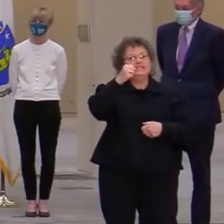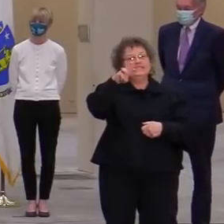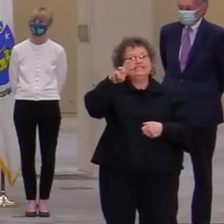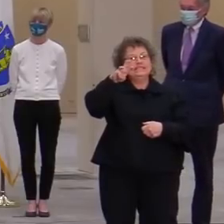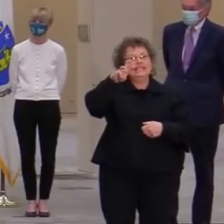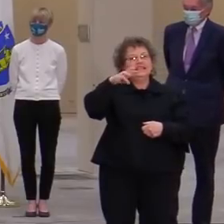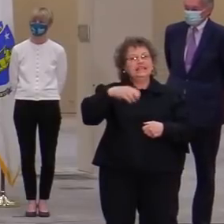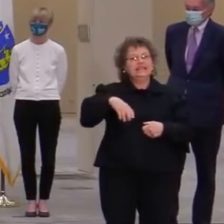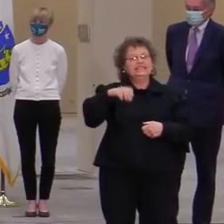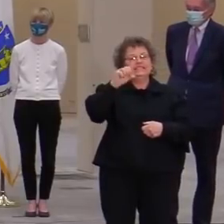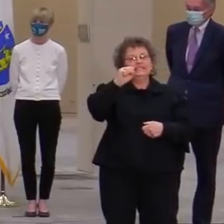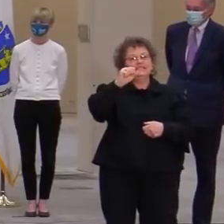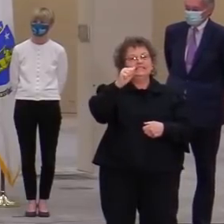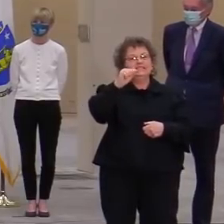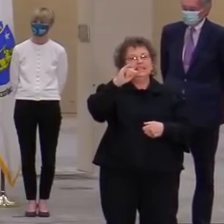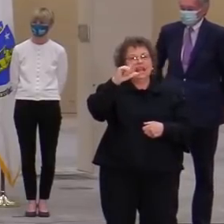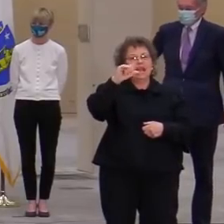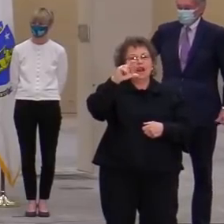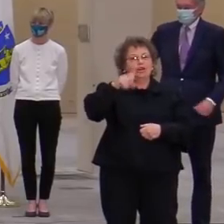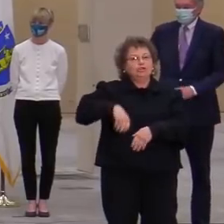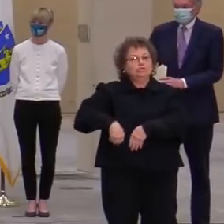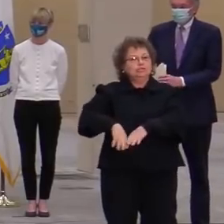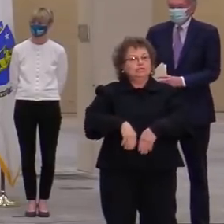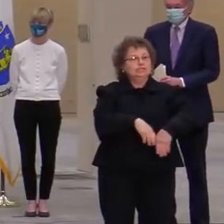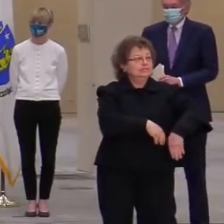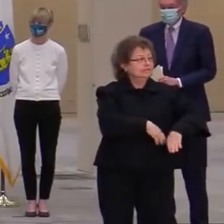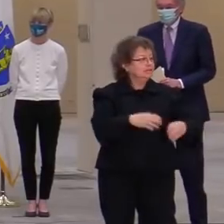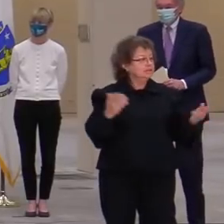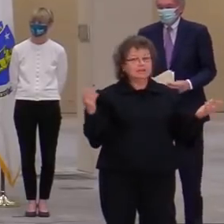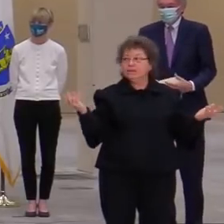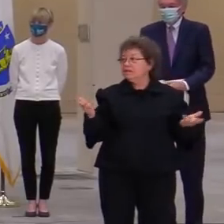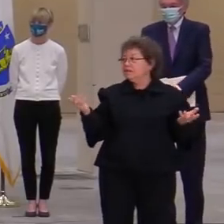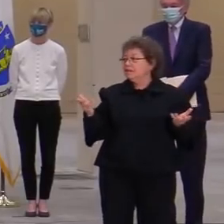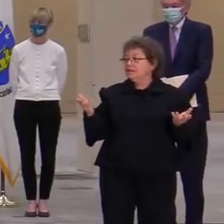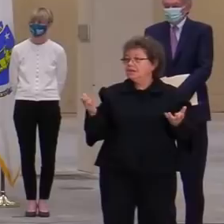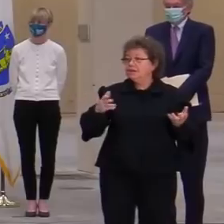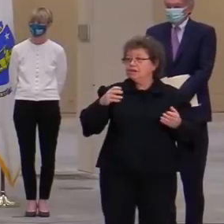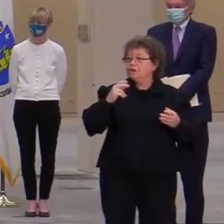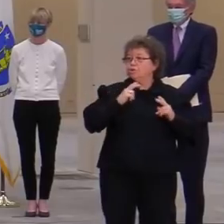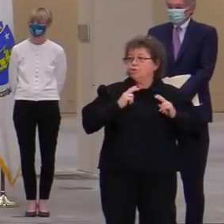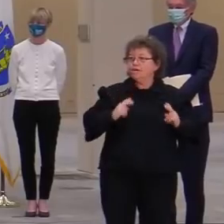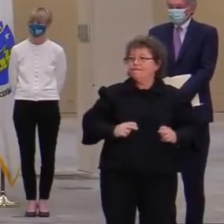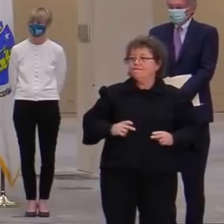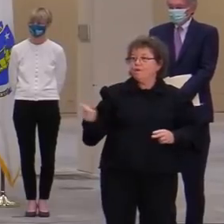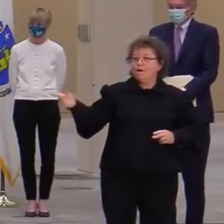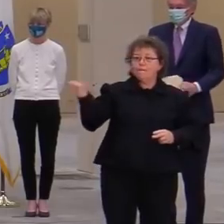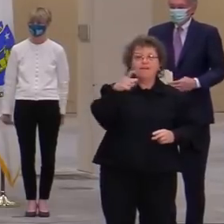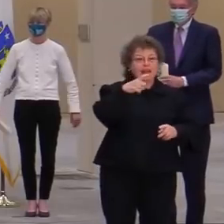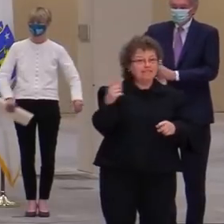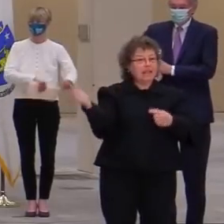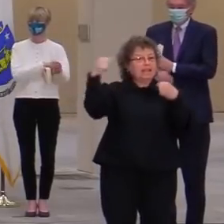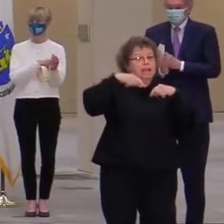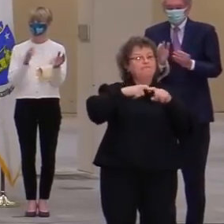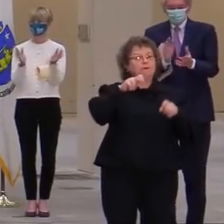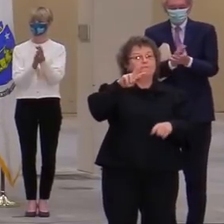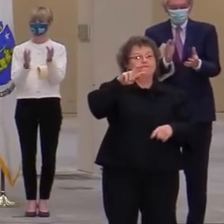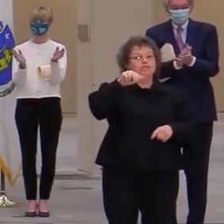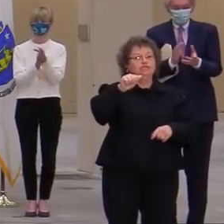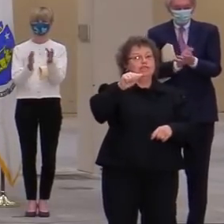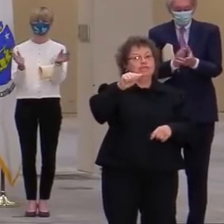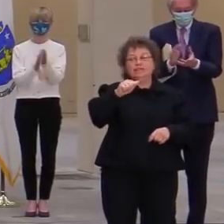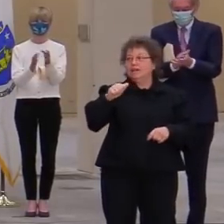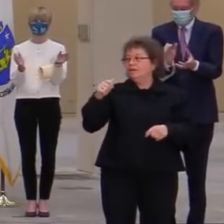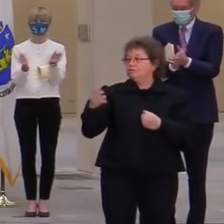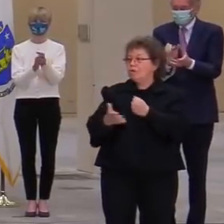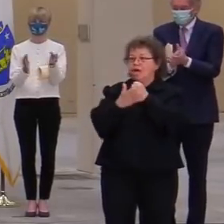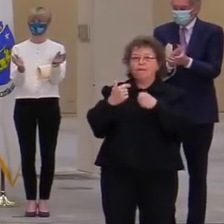up, men and women in uniform, came up from Virginia, are helping us at this facility. So thank you very much for your wonderful